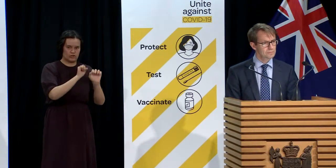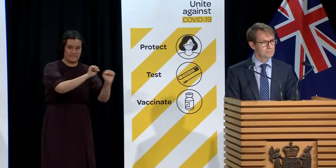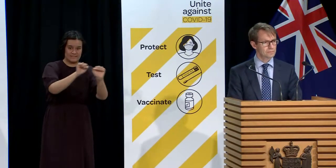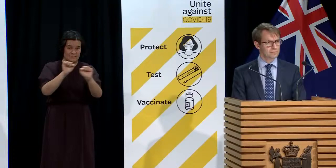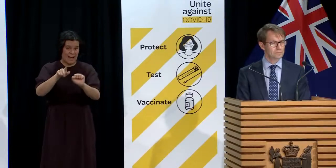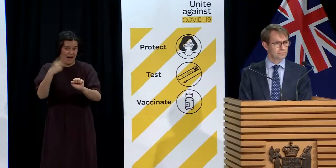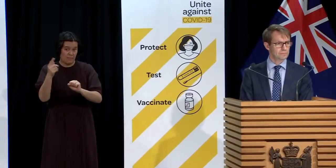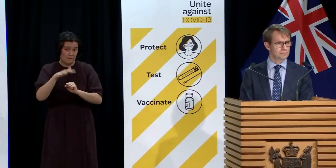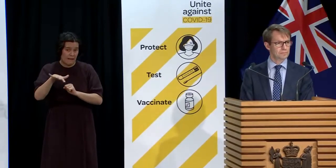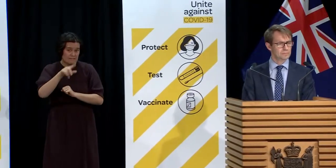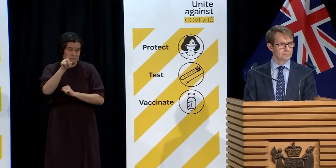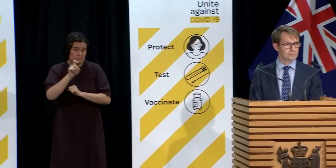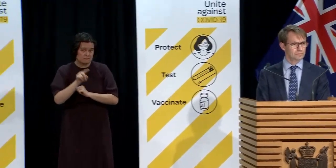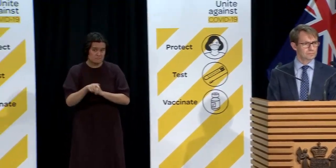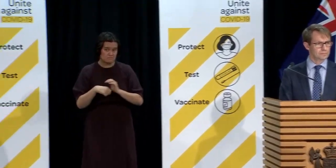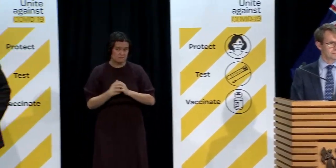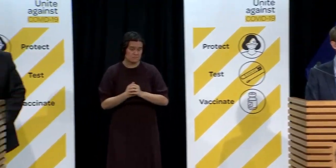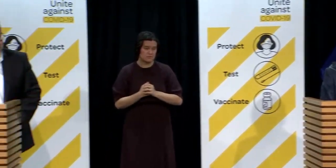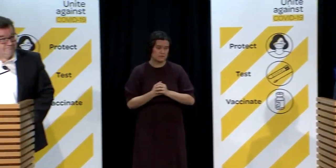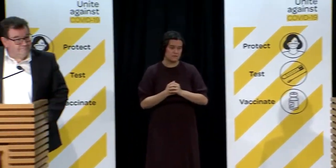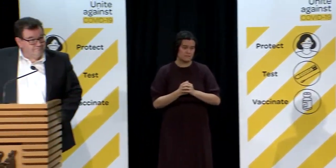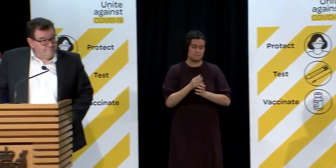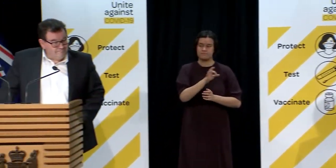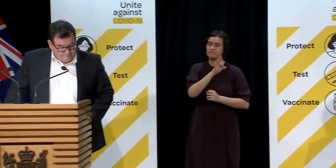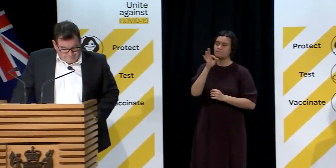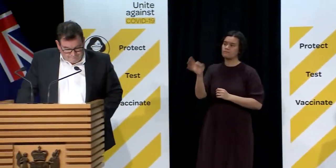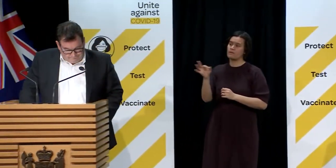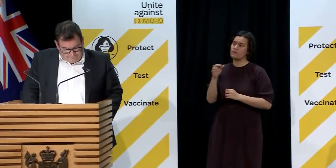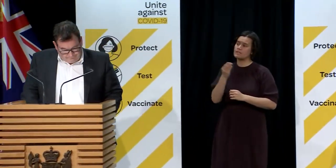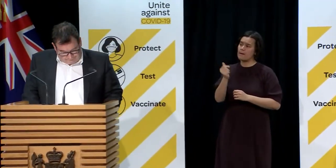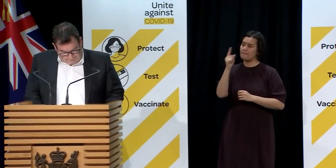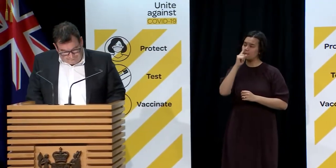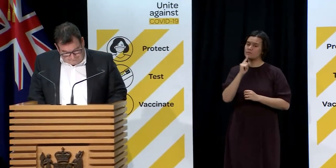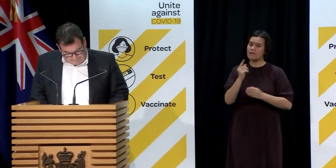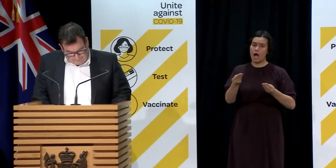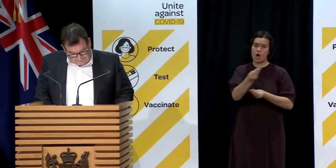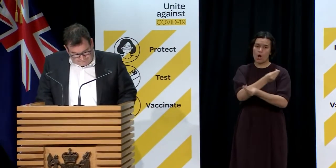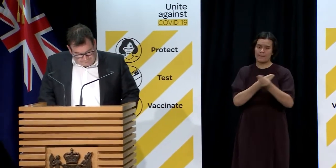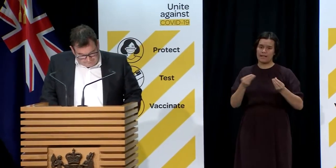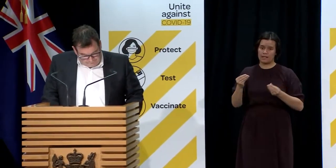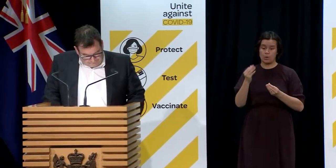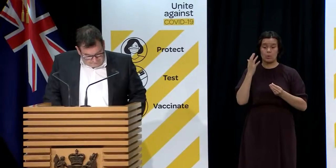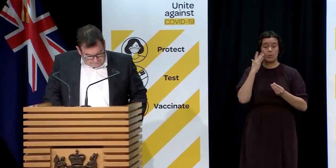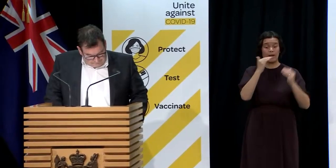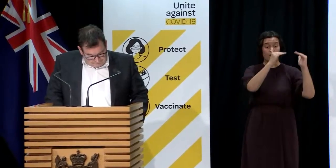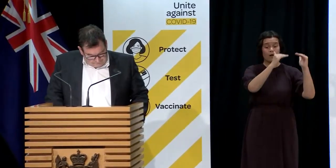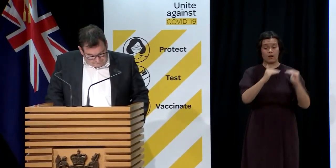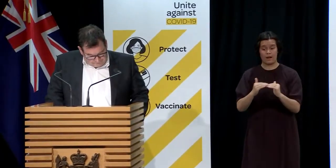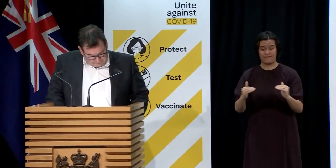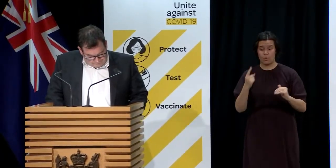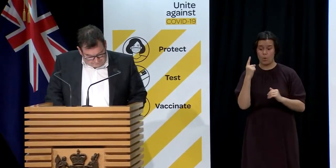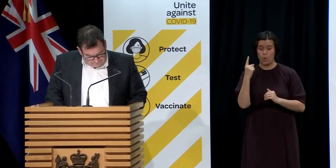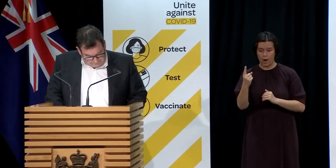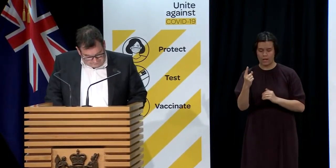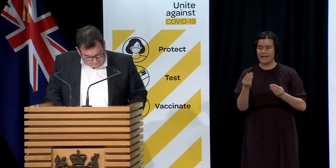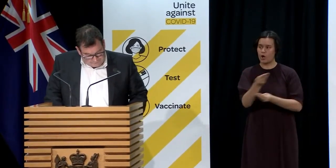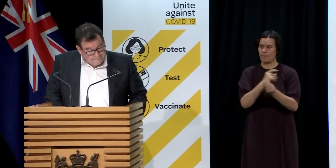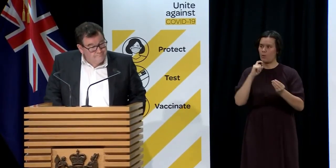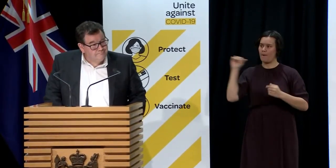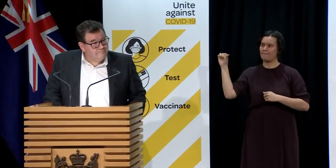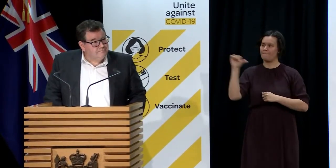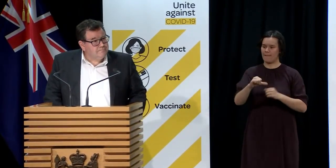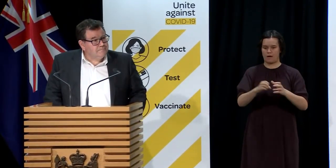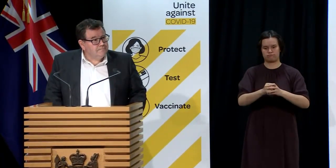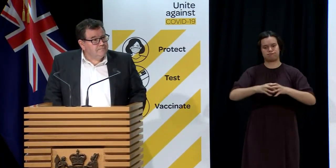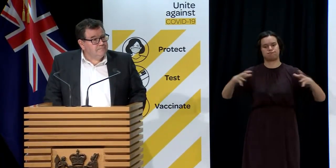that most people are expecting the economy to bounce back well once we're through this sort of latest outbreak. Compared to last year, I